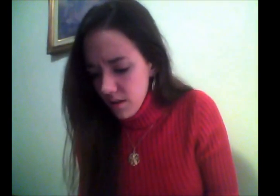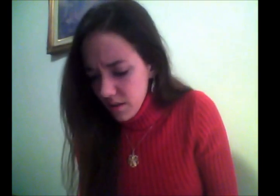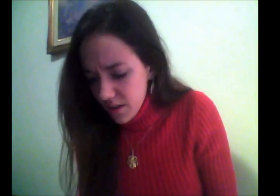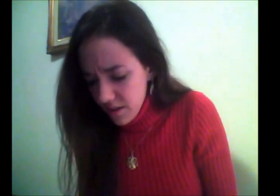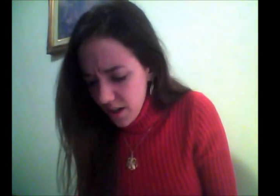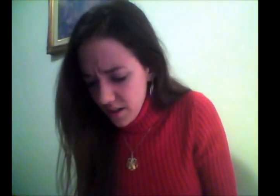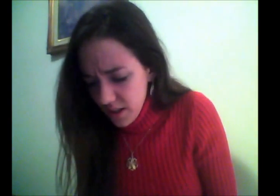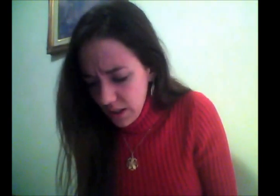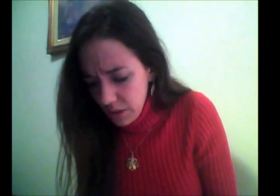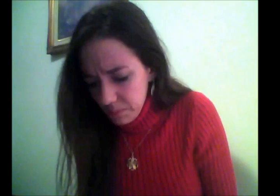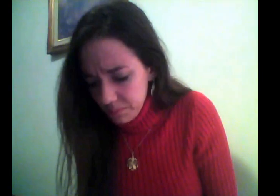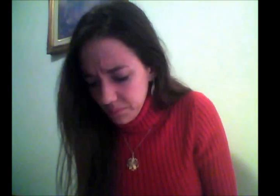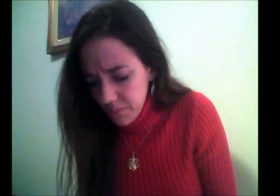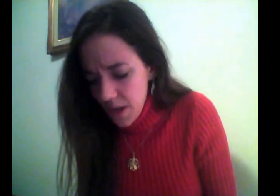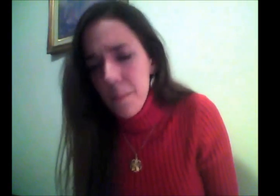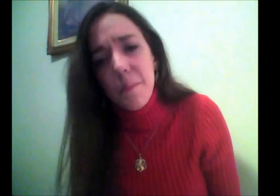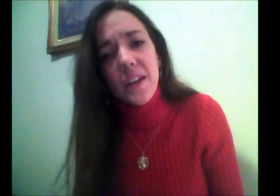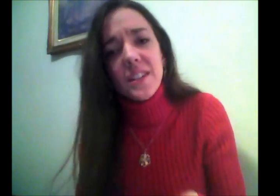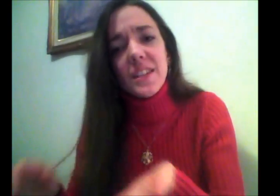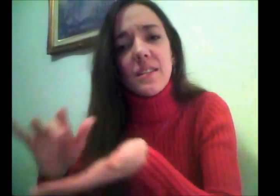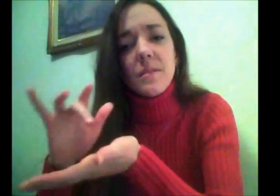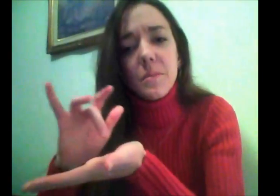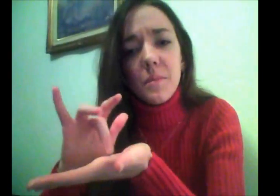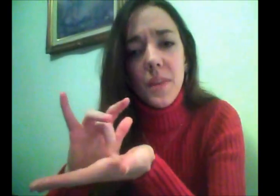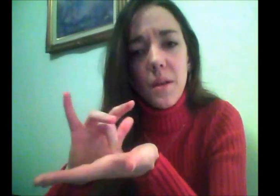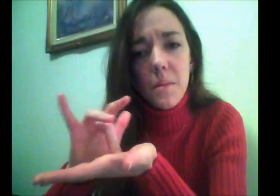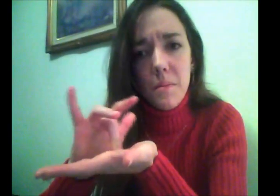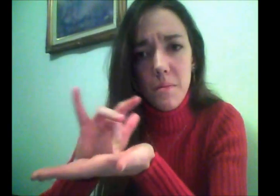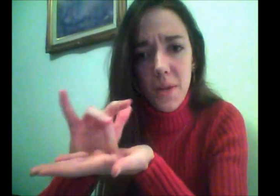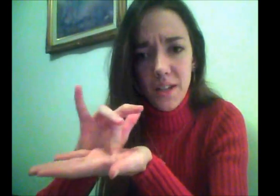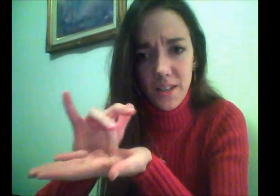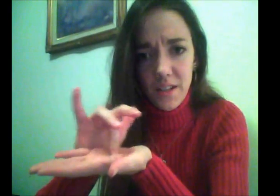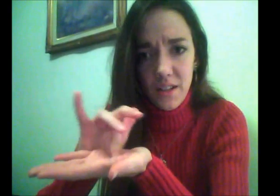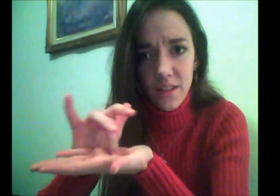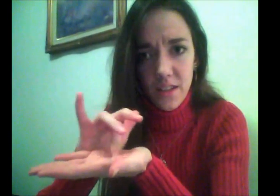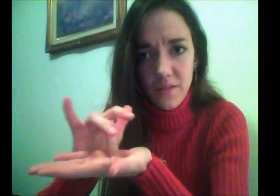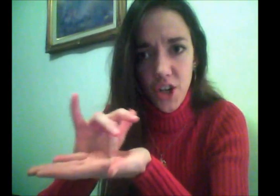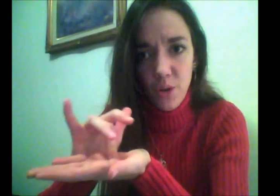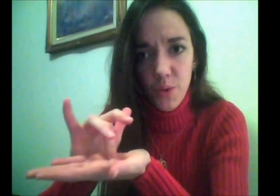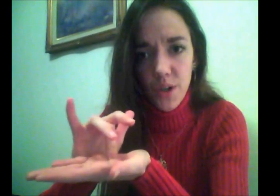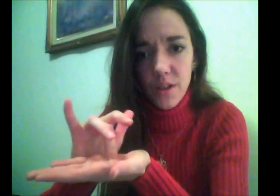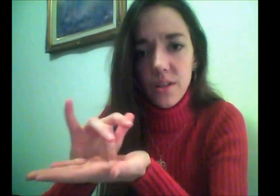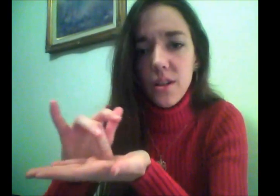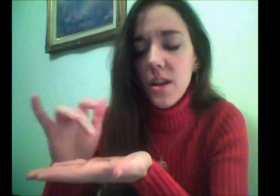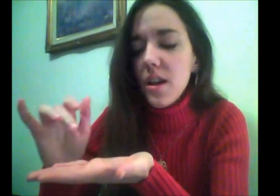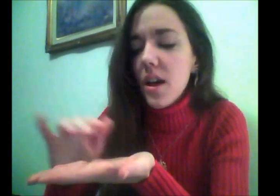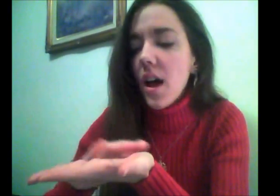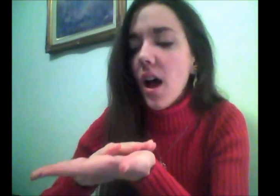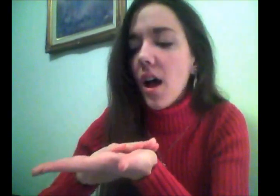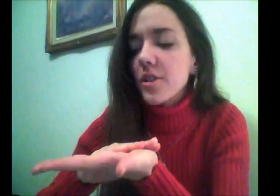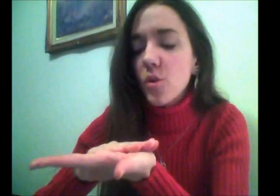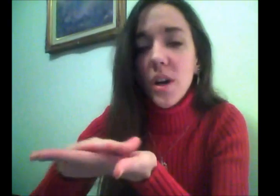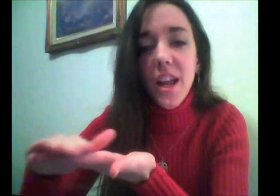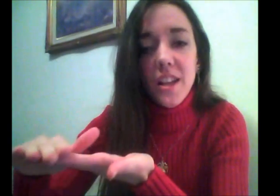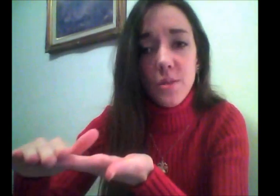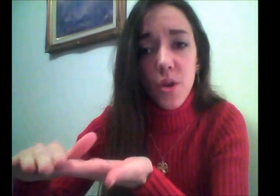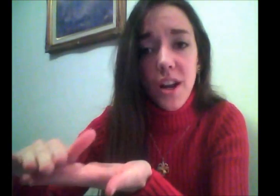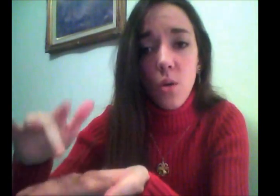lot of that. Medicine. This is very important. So one hand spread out,